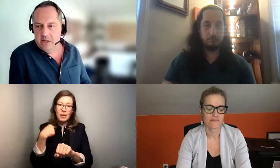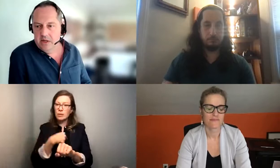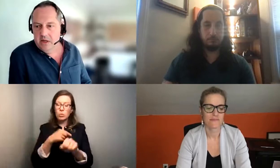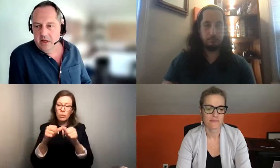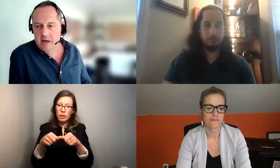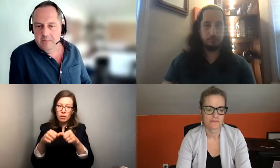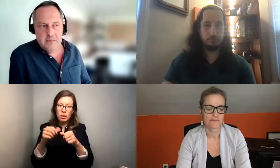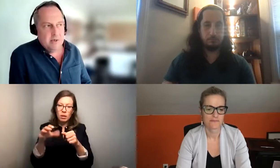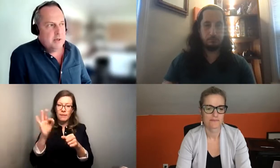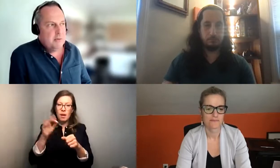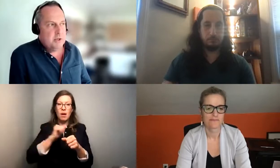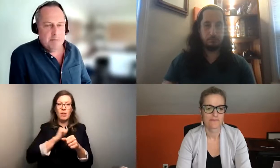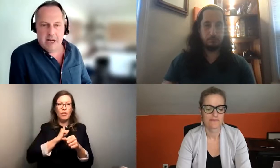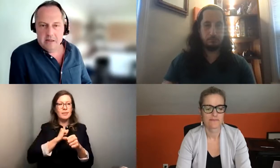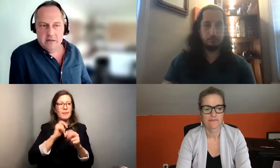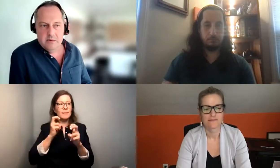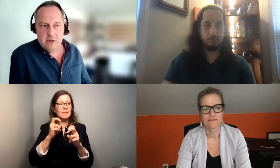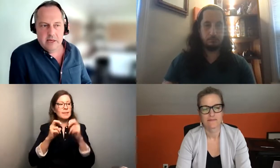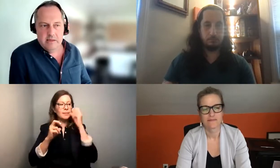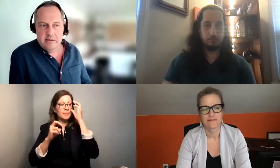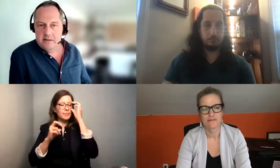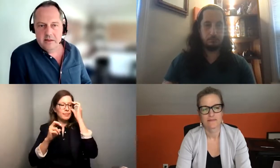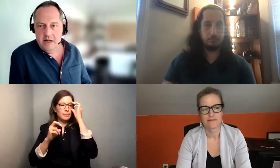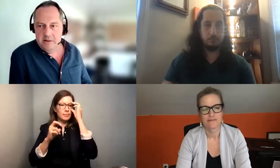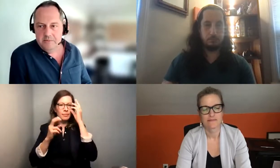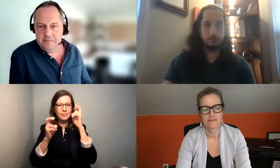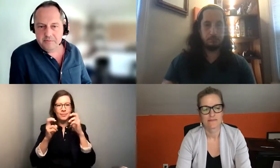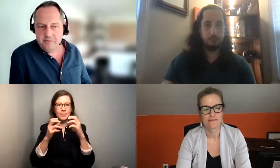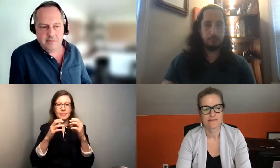ourselves doing battle with